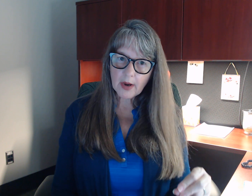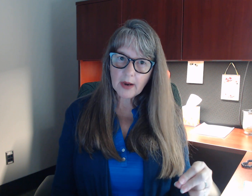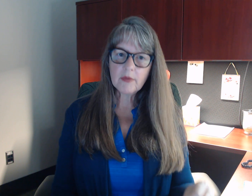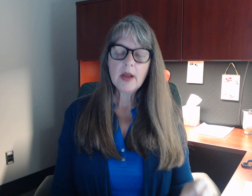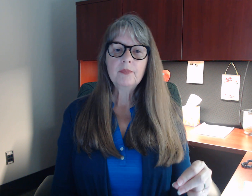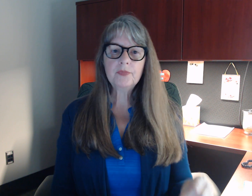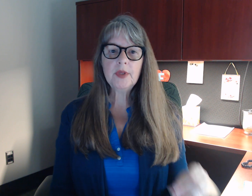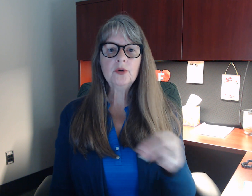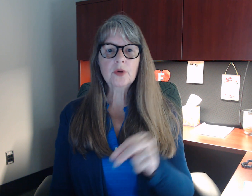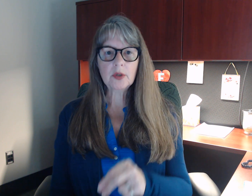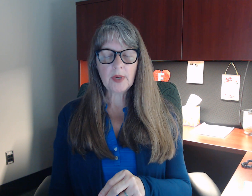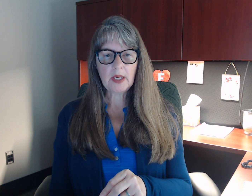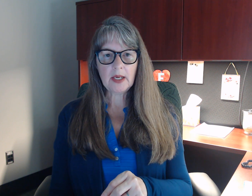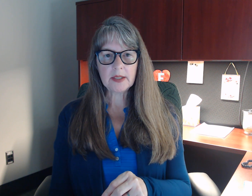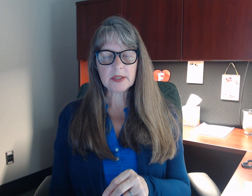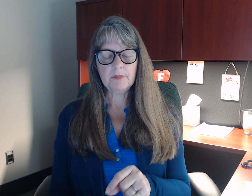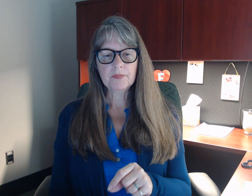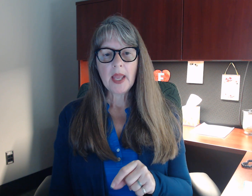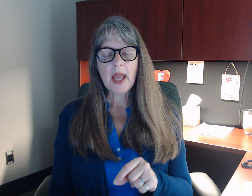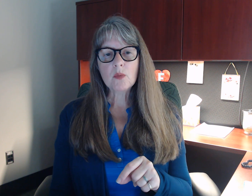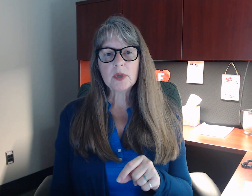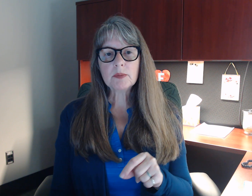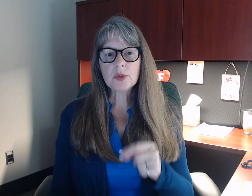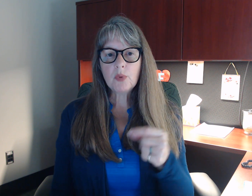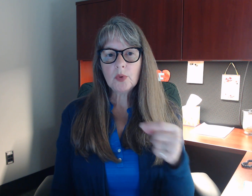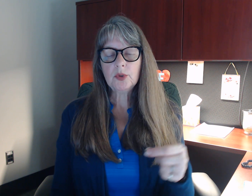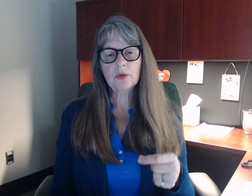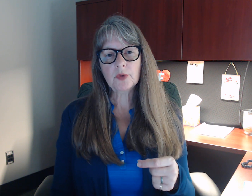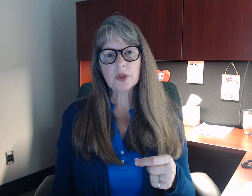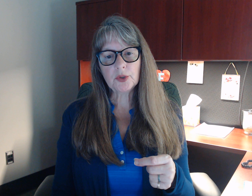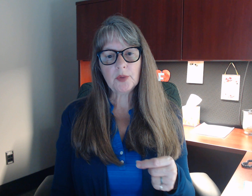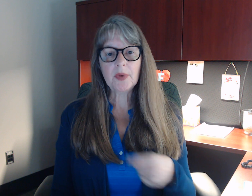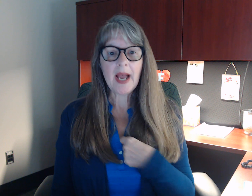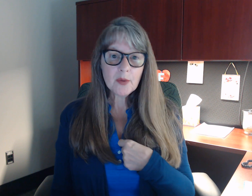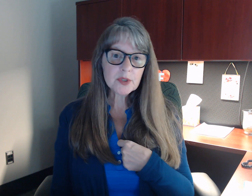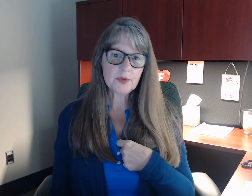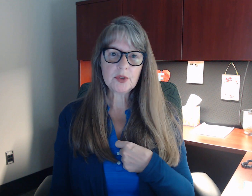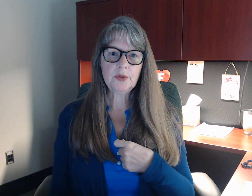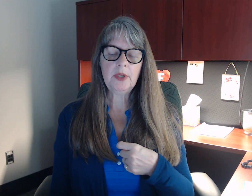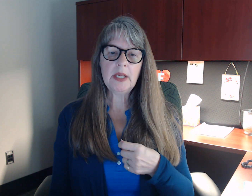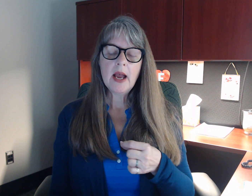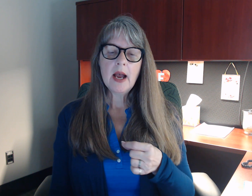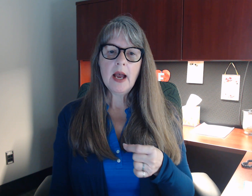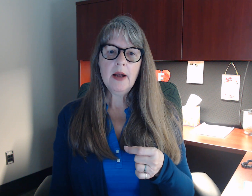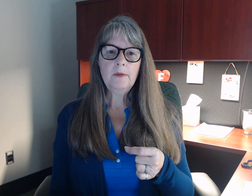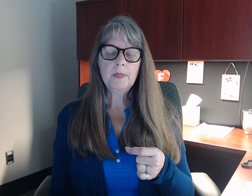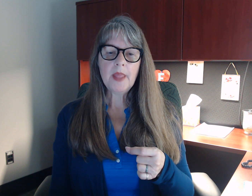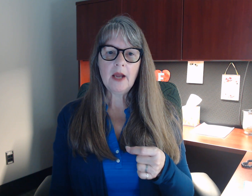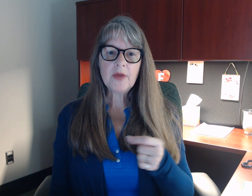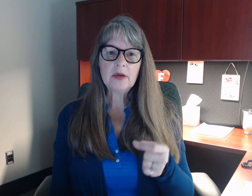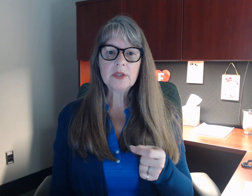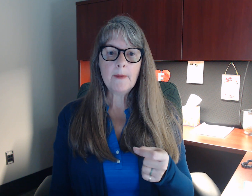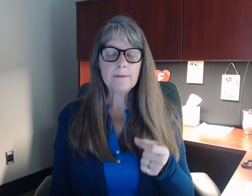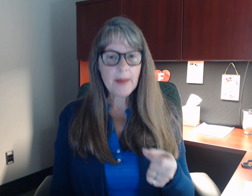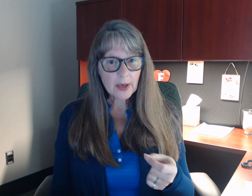of, then you're going to recognize it. And what's most important when you're first learning, when I was first learning, I found it